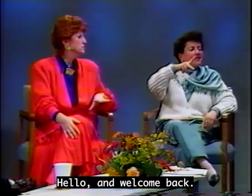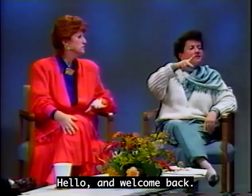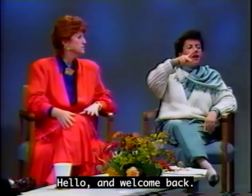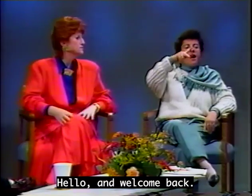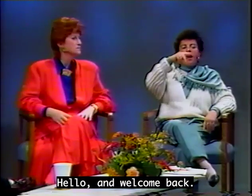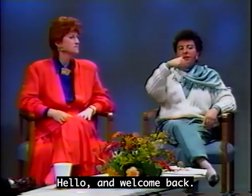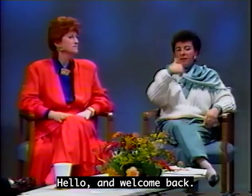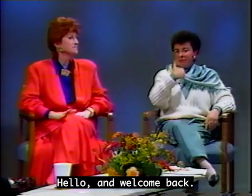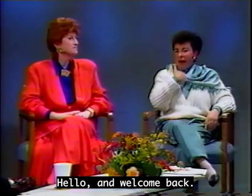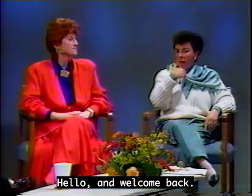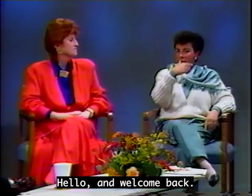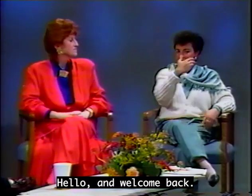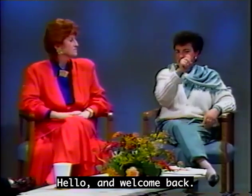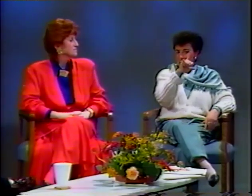Hello, and welcome back.